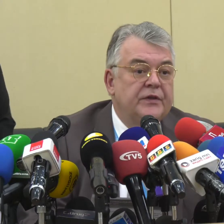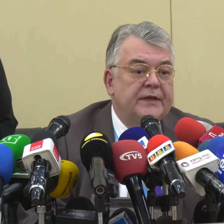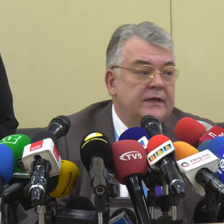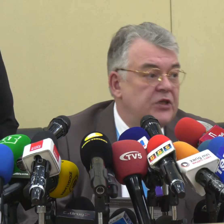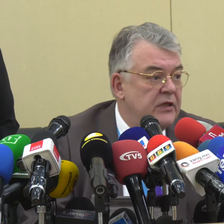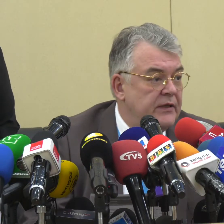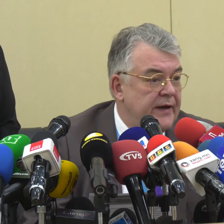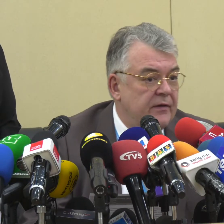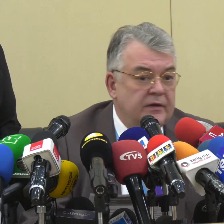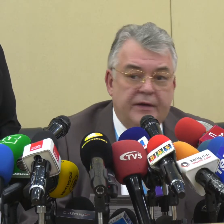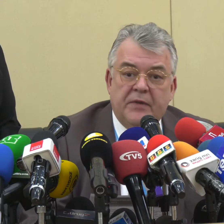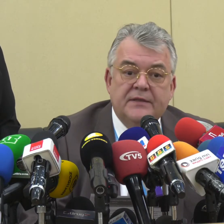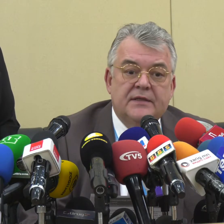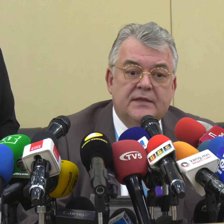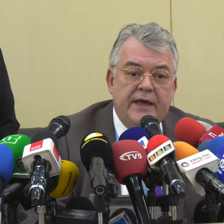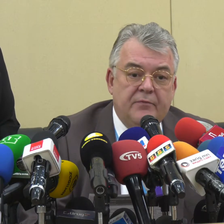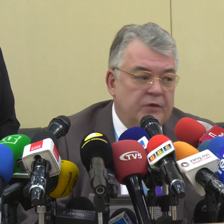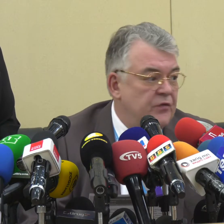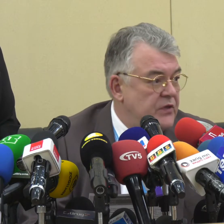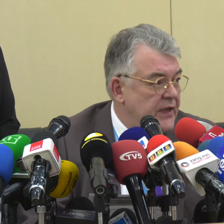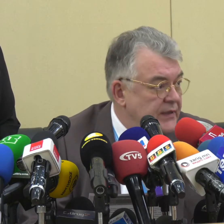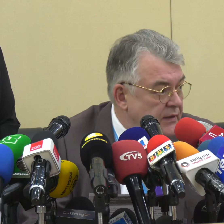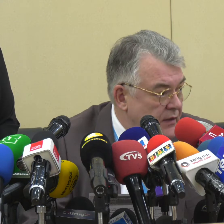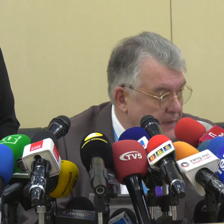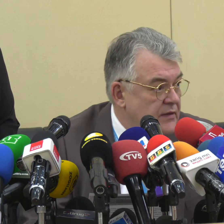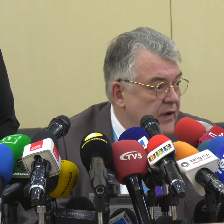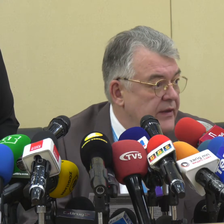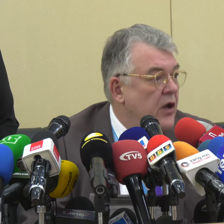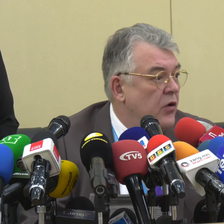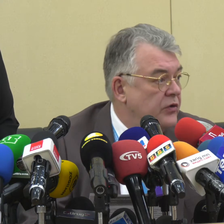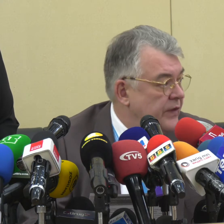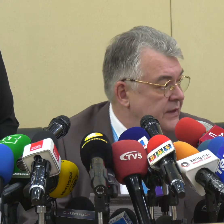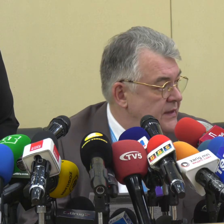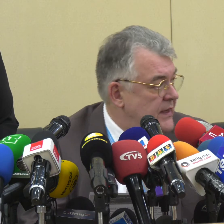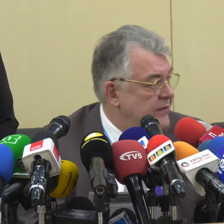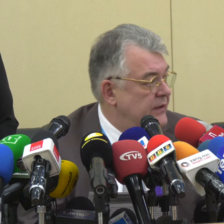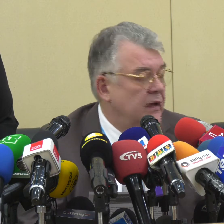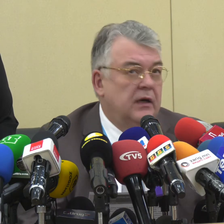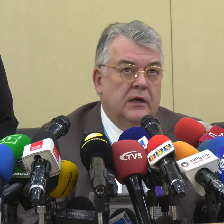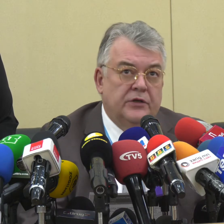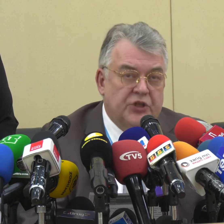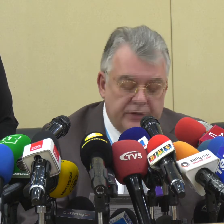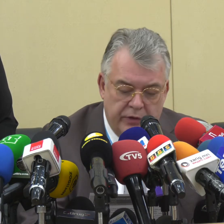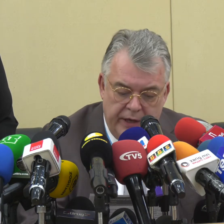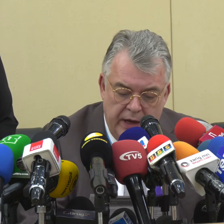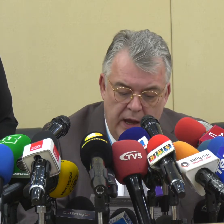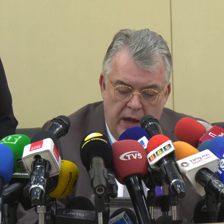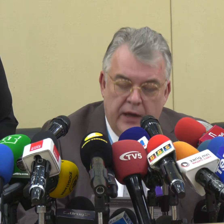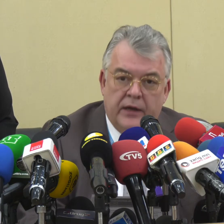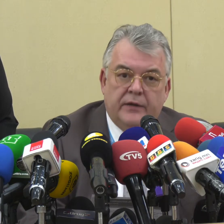for international travel remains the same, which was dated last one on 27